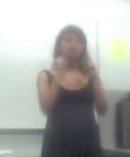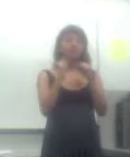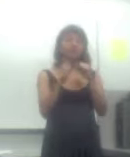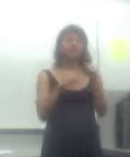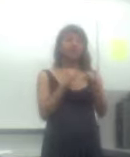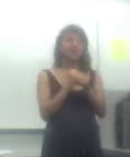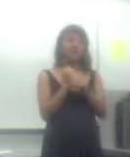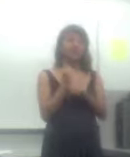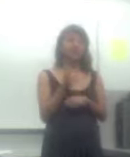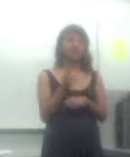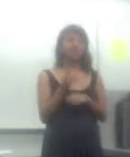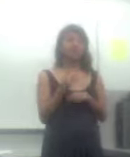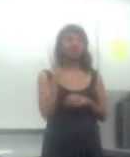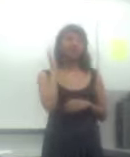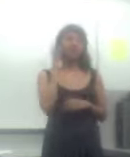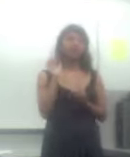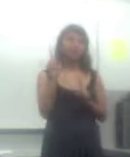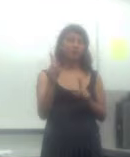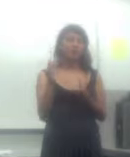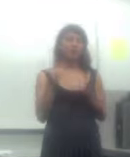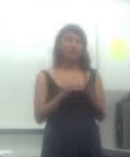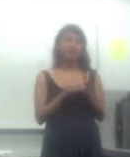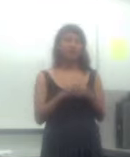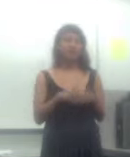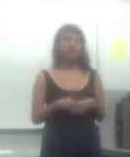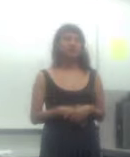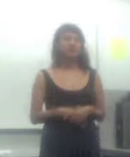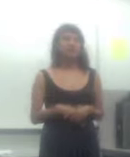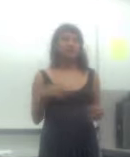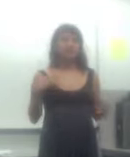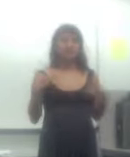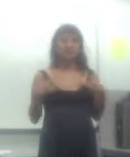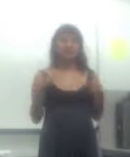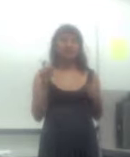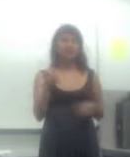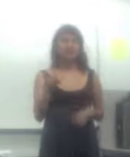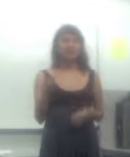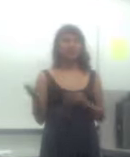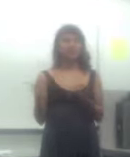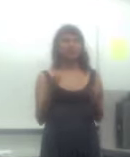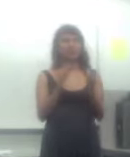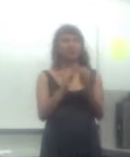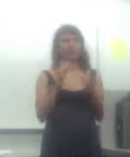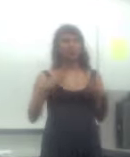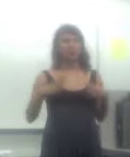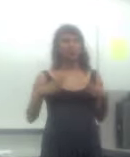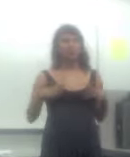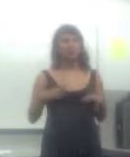me to go back, so I'm really excited. Just have to wear more clothes because it was freezing.